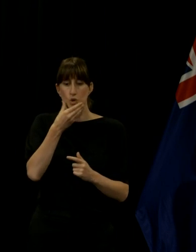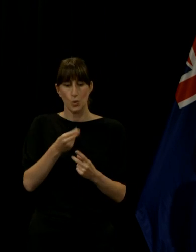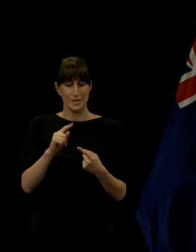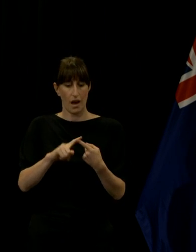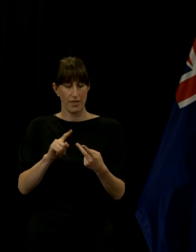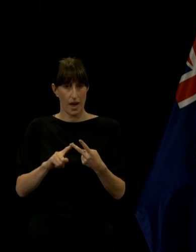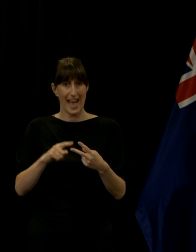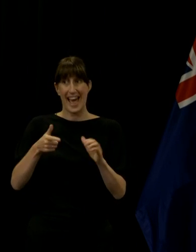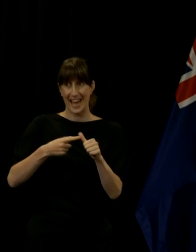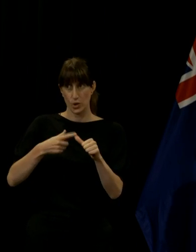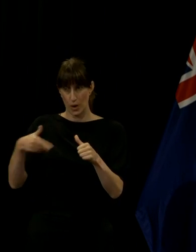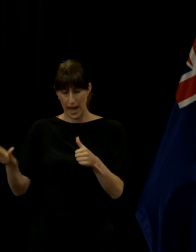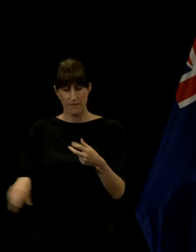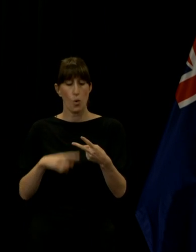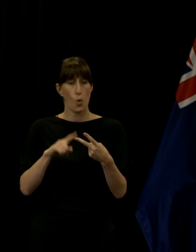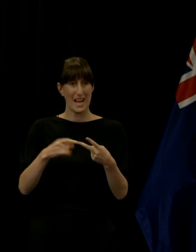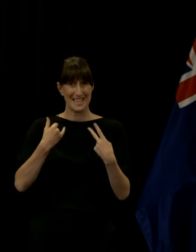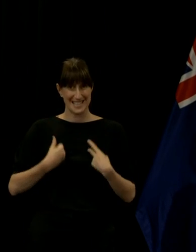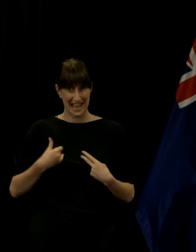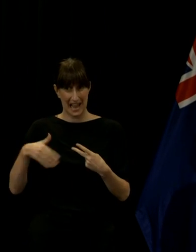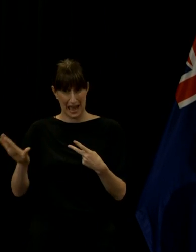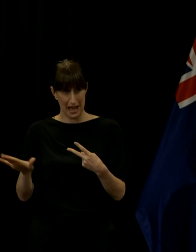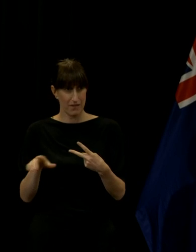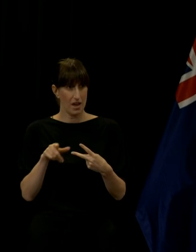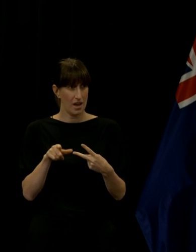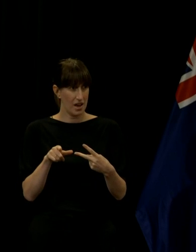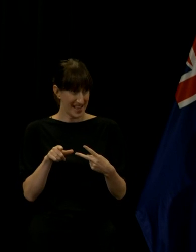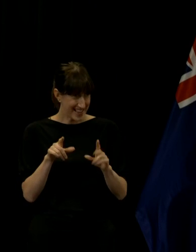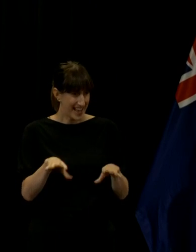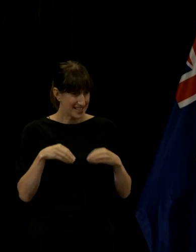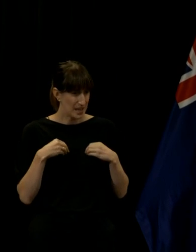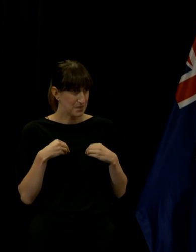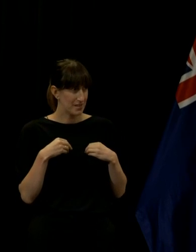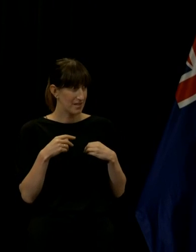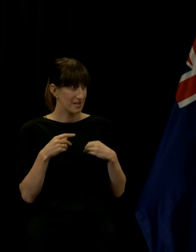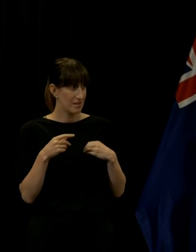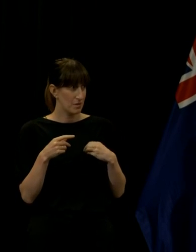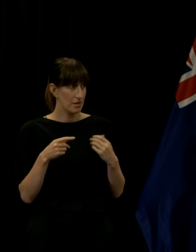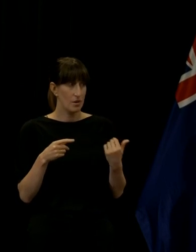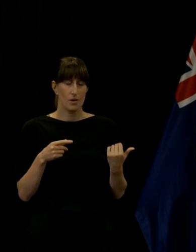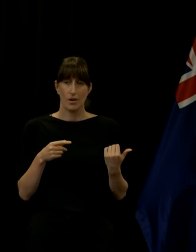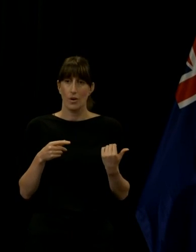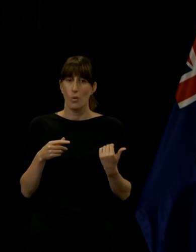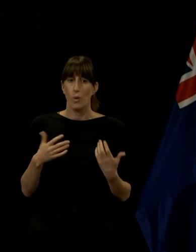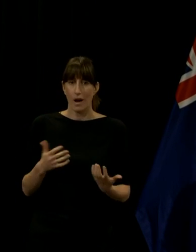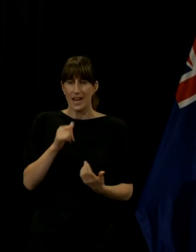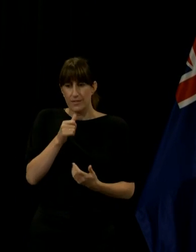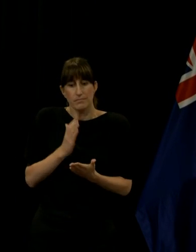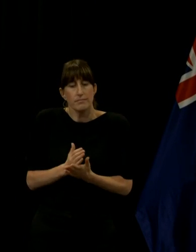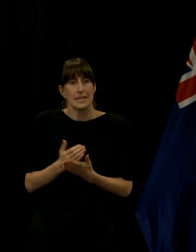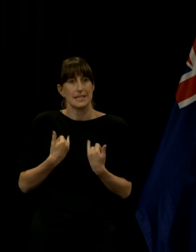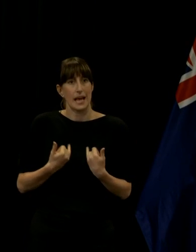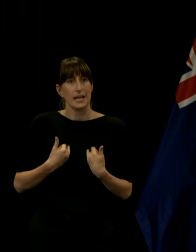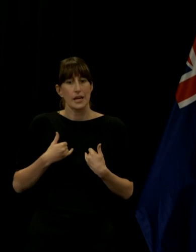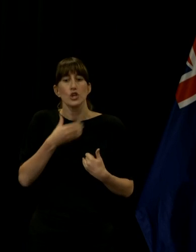this during the shutdown period. Is that acceptable? So if people are sick, then they should be taking sick leave. If people are unable